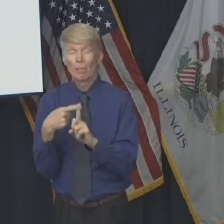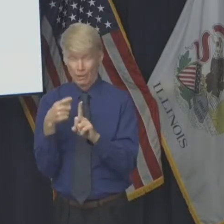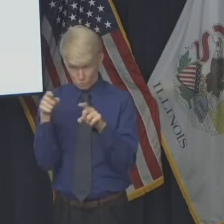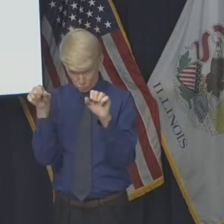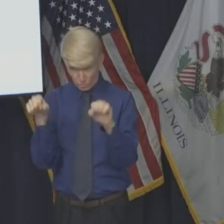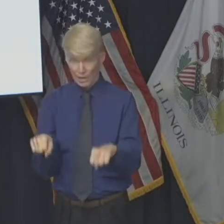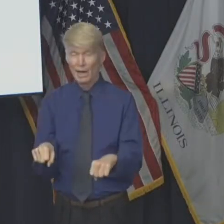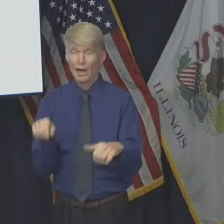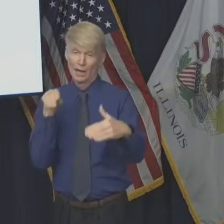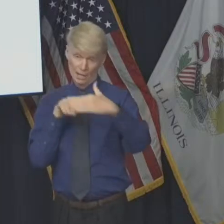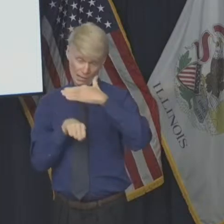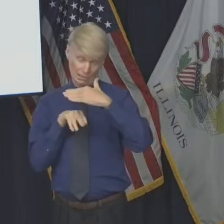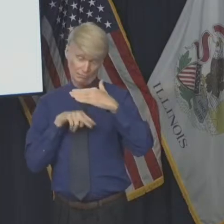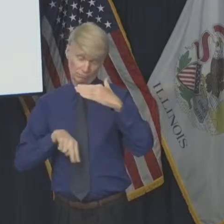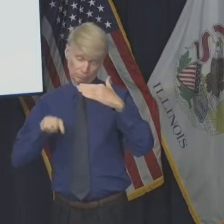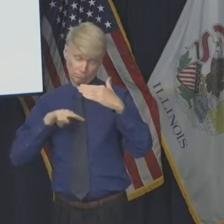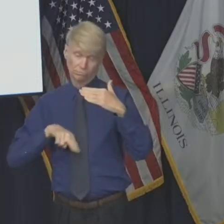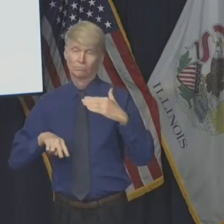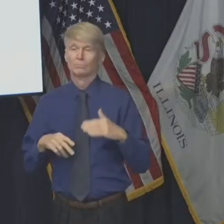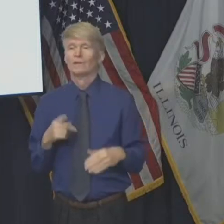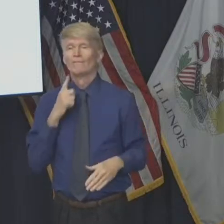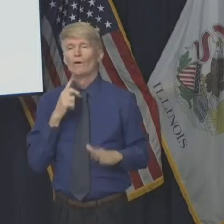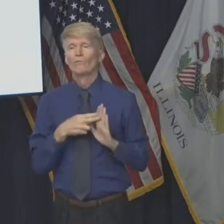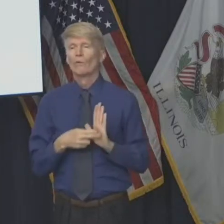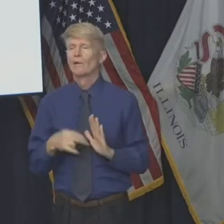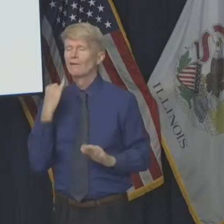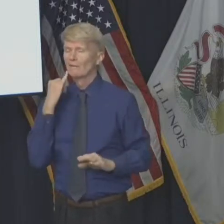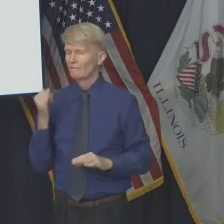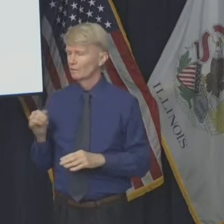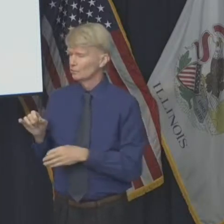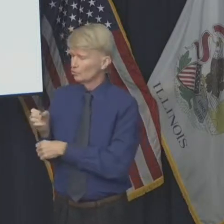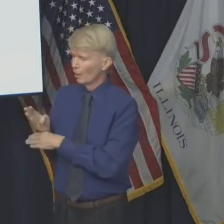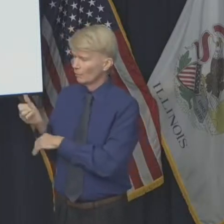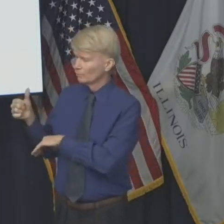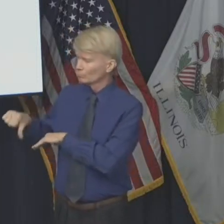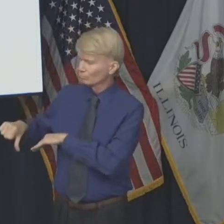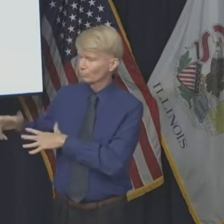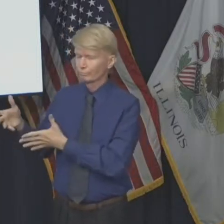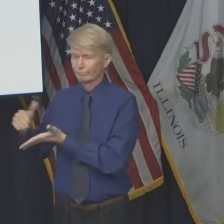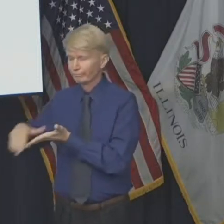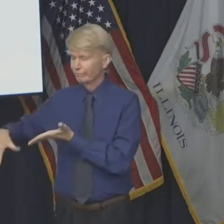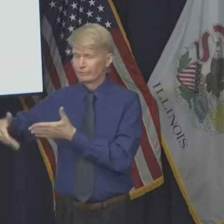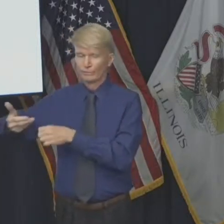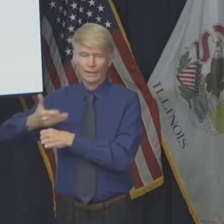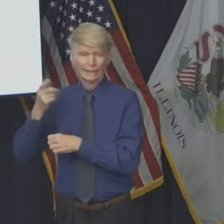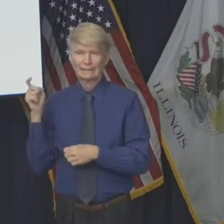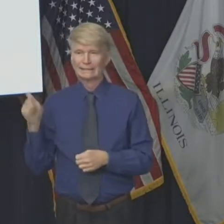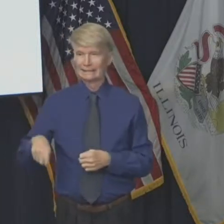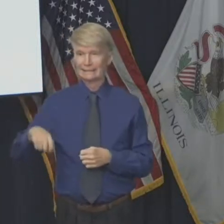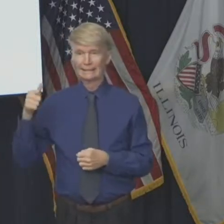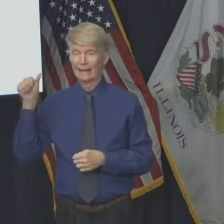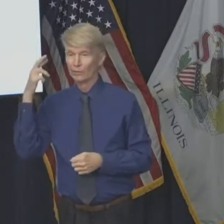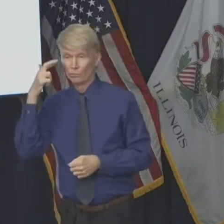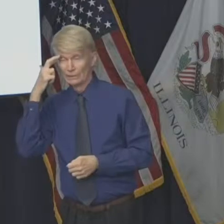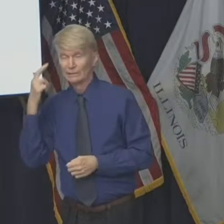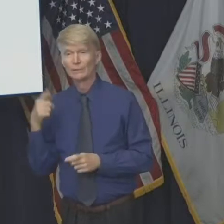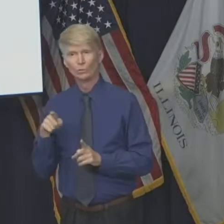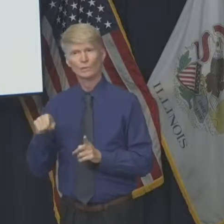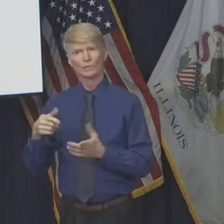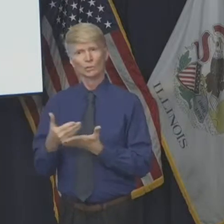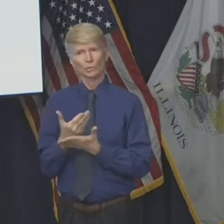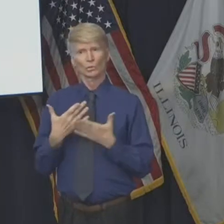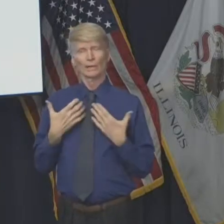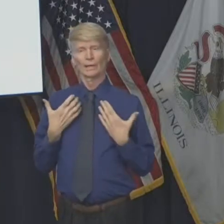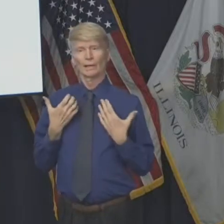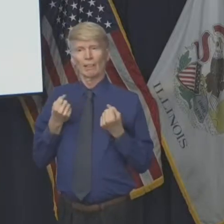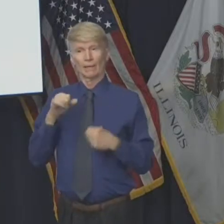a special enrollment period if you leave your job for any reason and need a new source of health insurance, another right